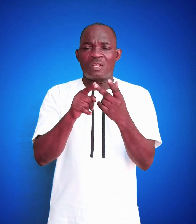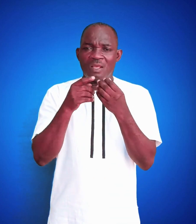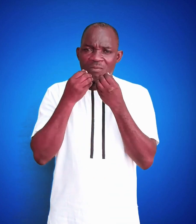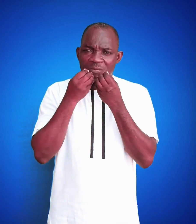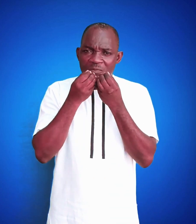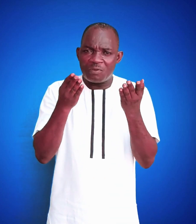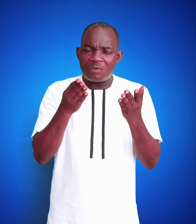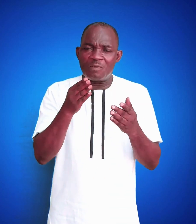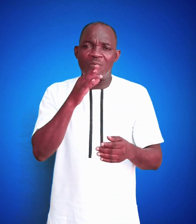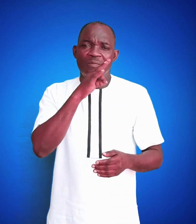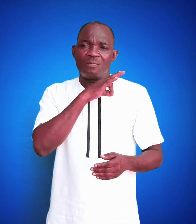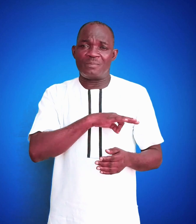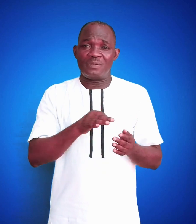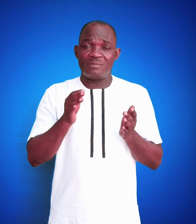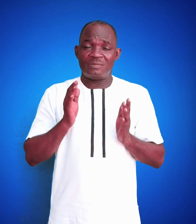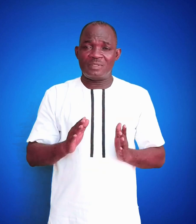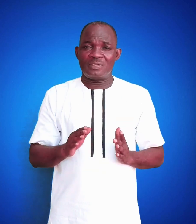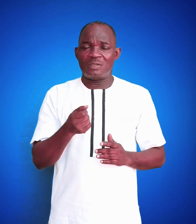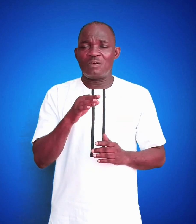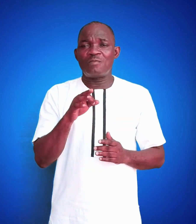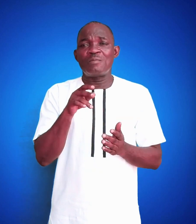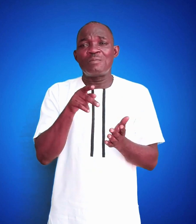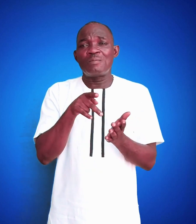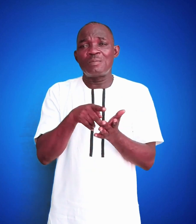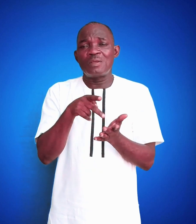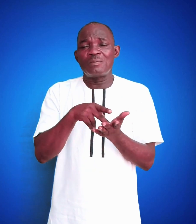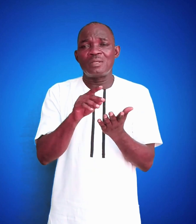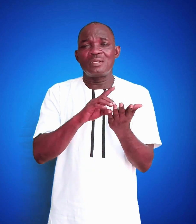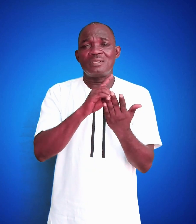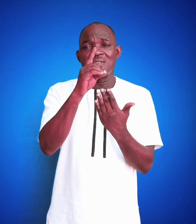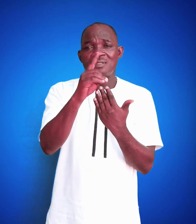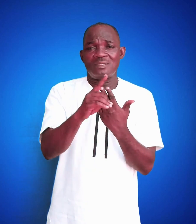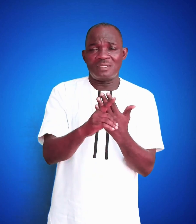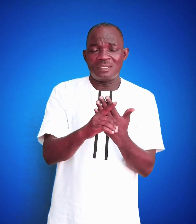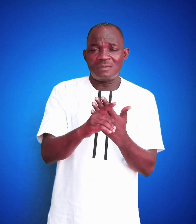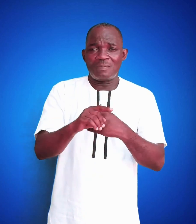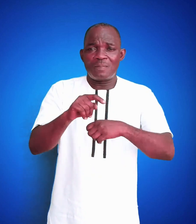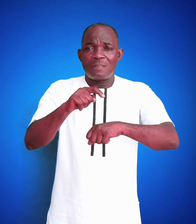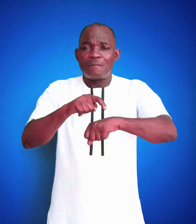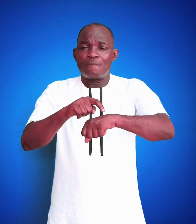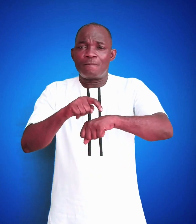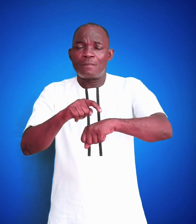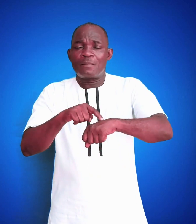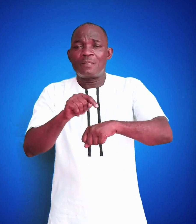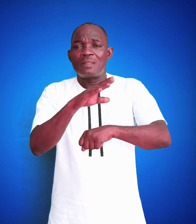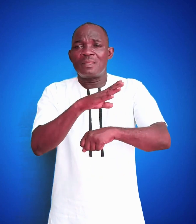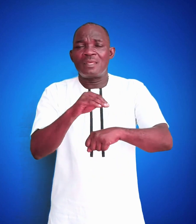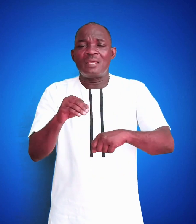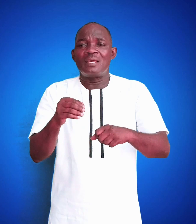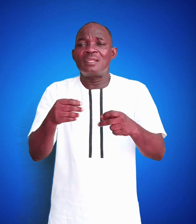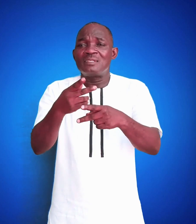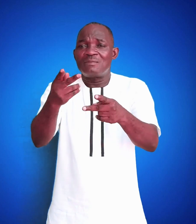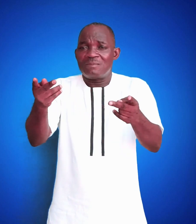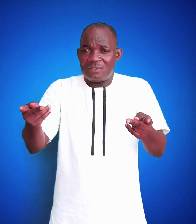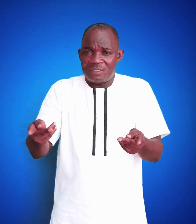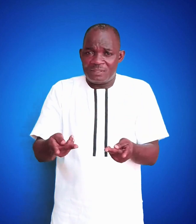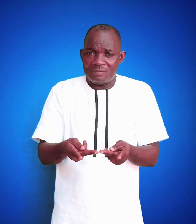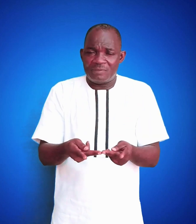Notify beneficiaries of payment dates, times, and venue.